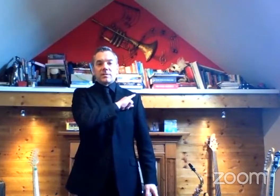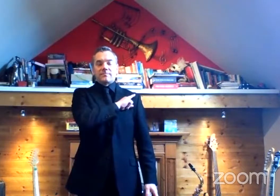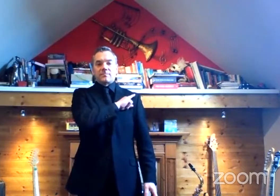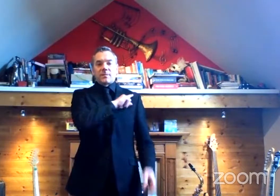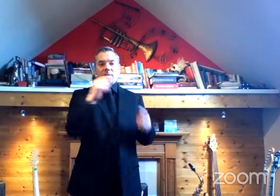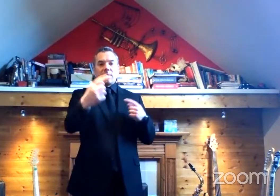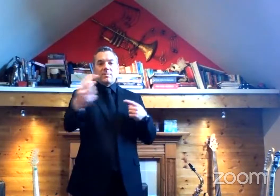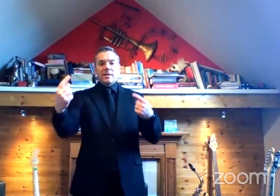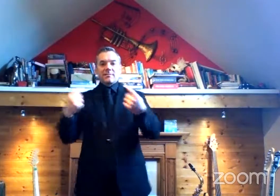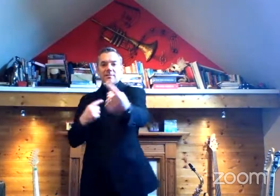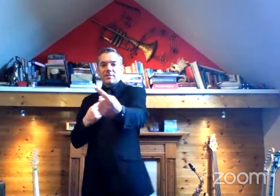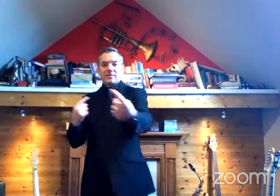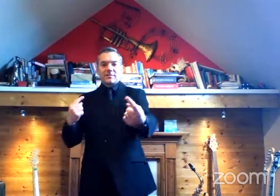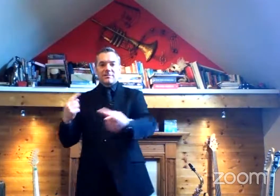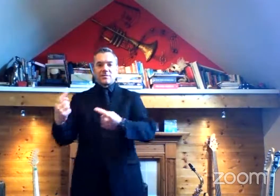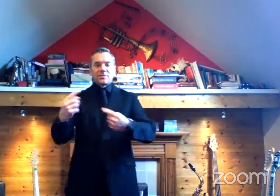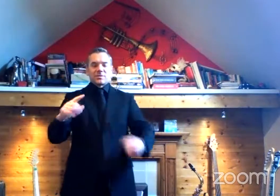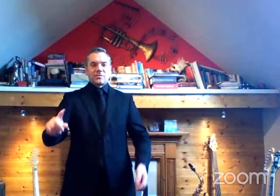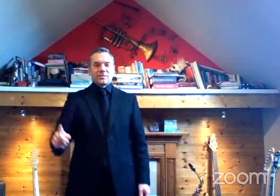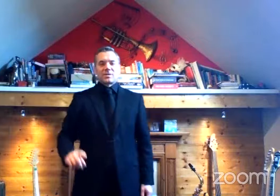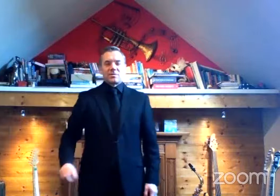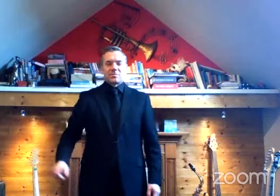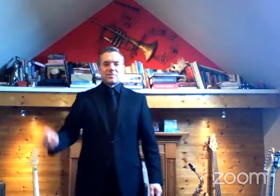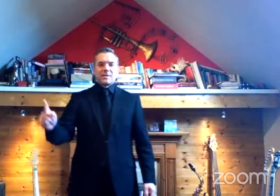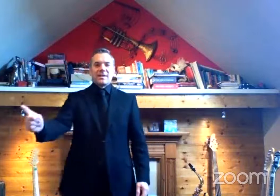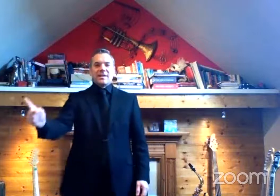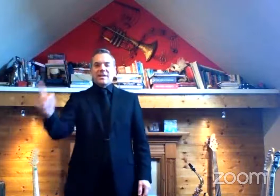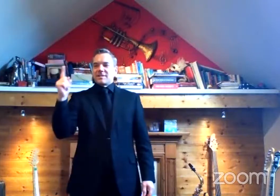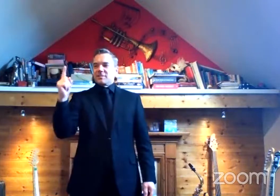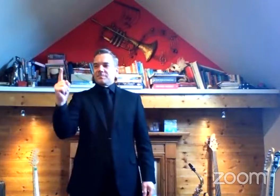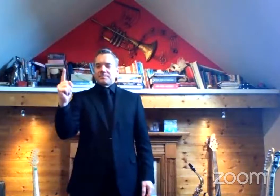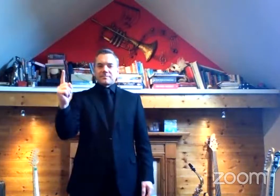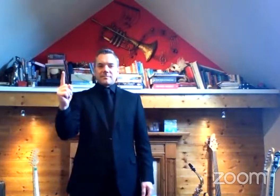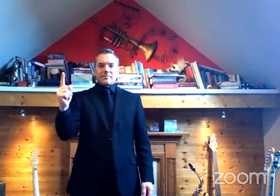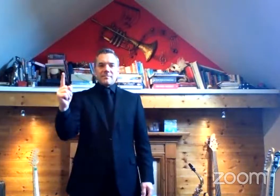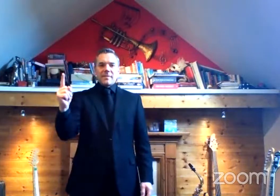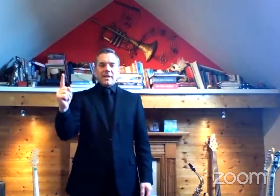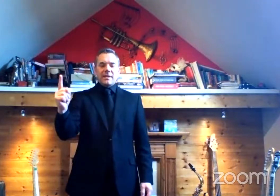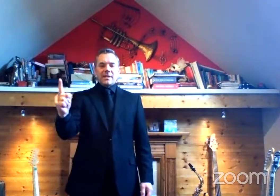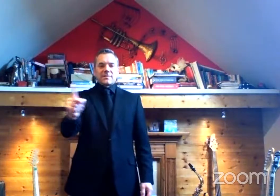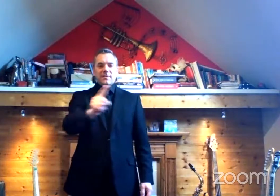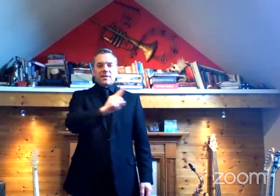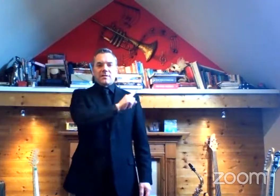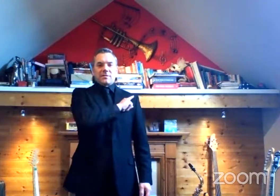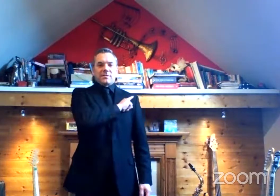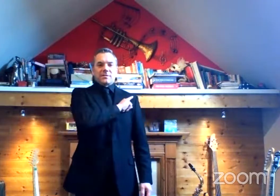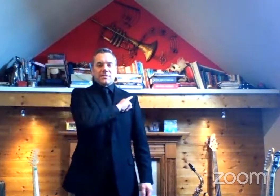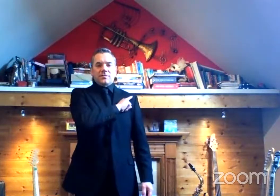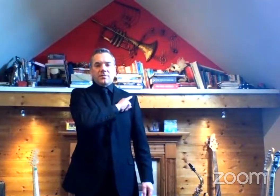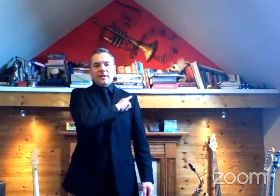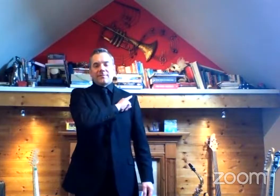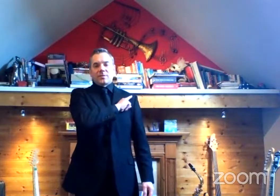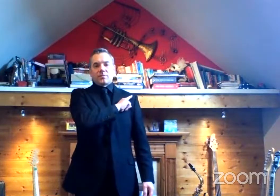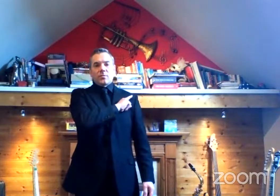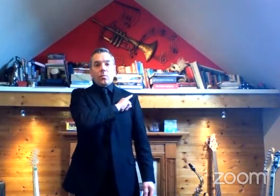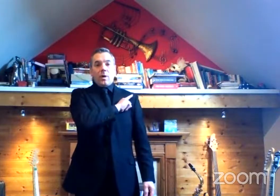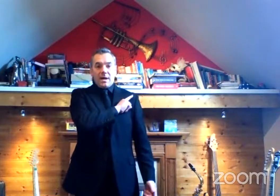shoulder. I might be inverted, of course, so it's the opposite way. So index finger on to your left shoulder.